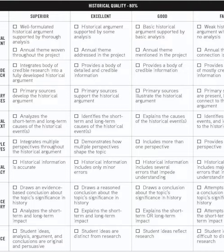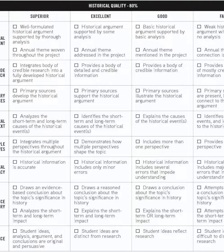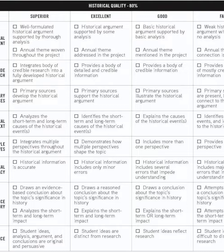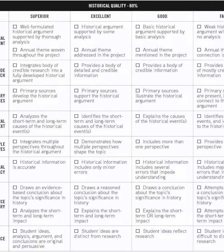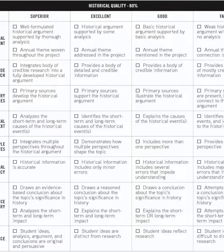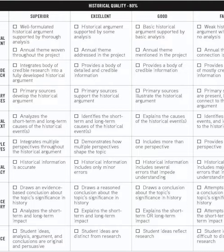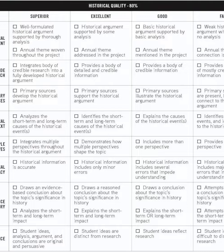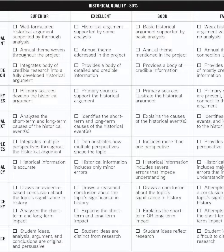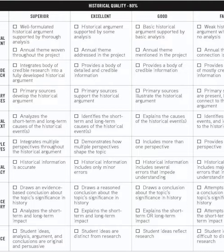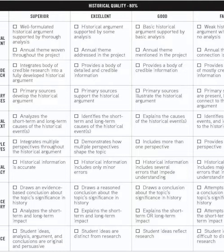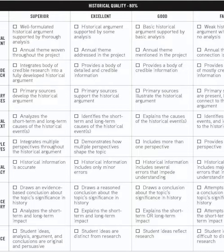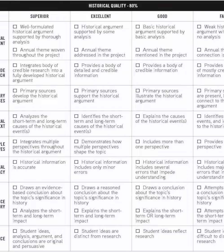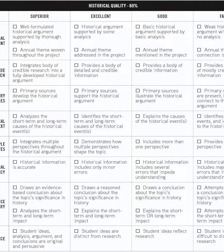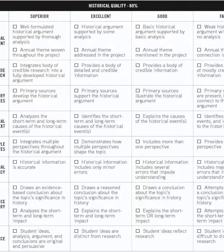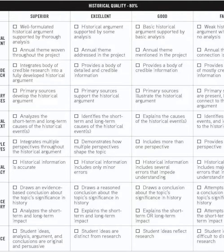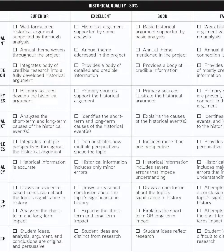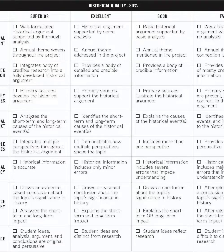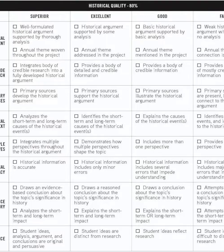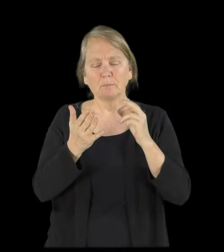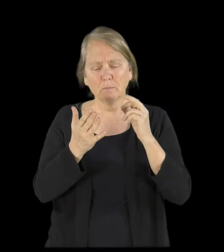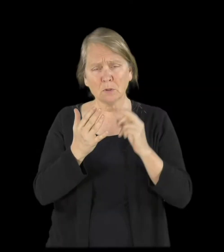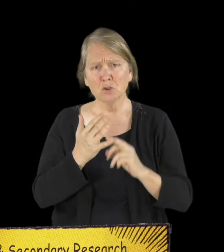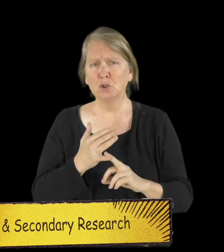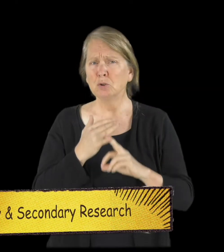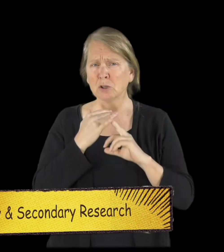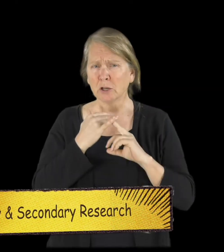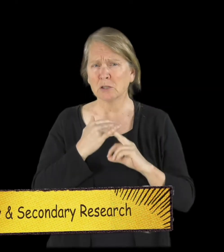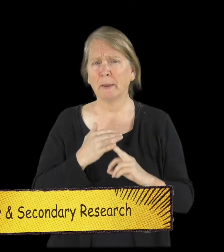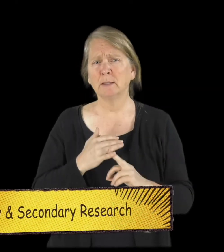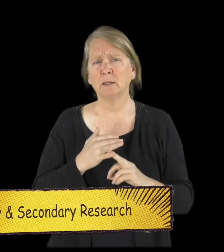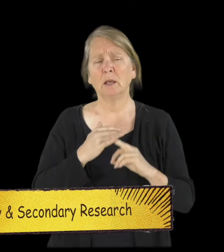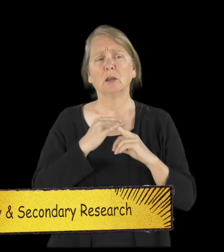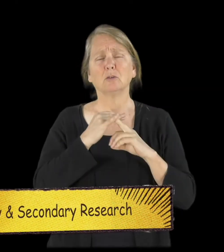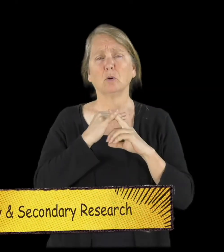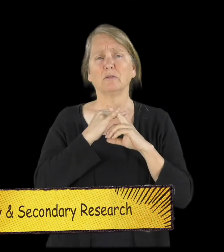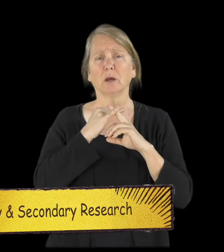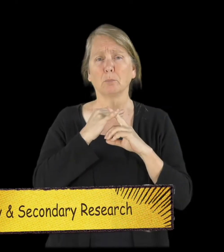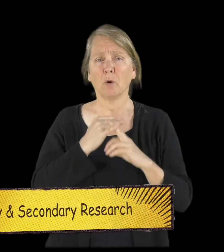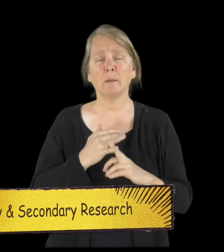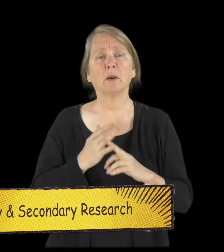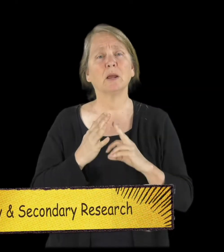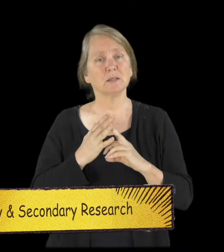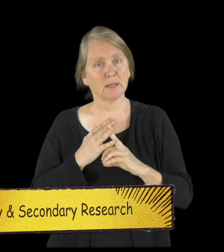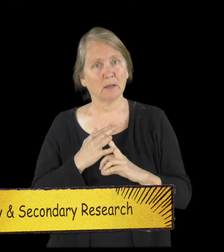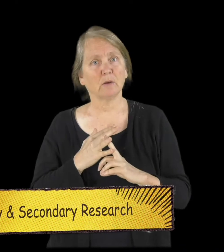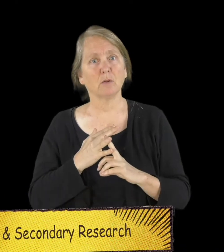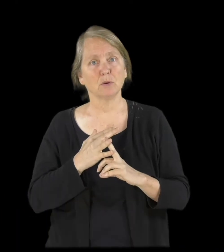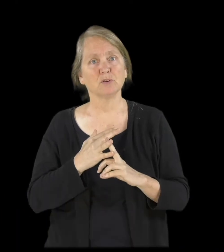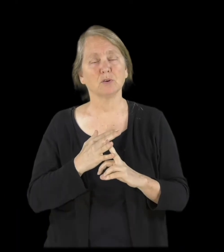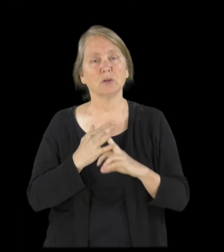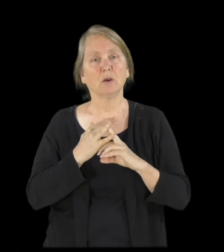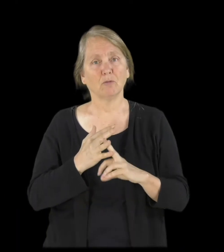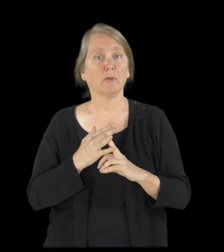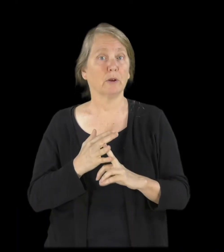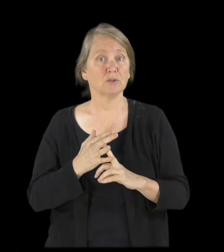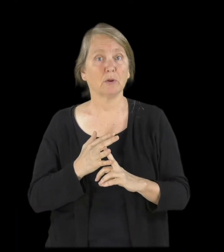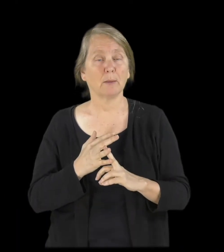for the historical work that they've done. Students are expected to have done primary and secondary research for their History Day